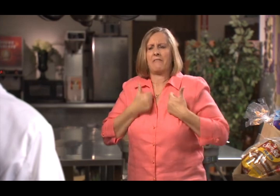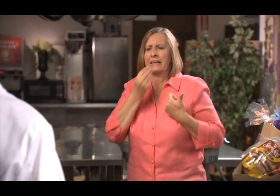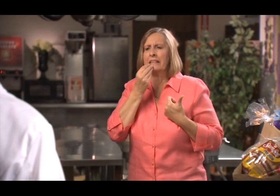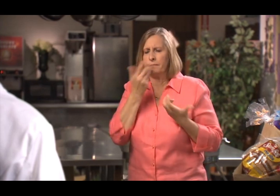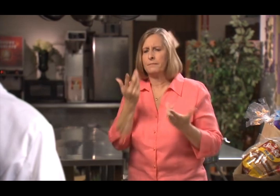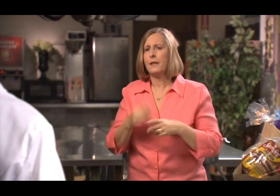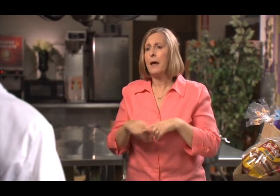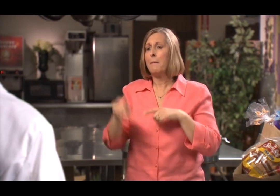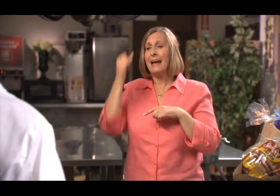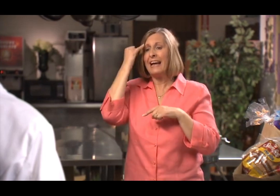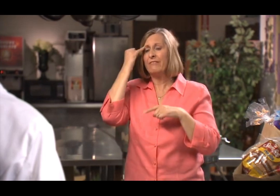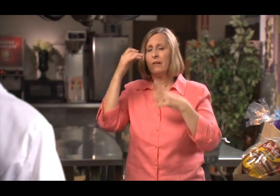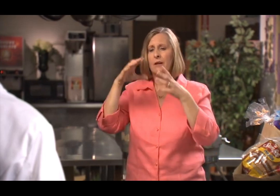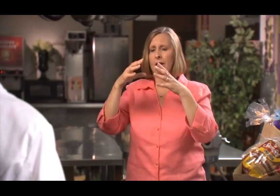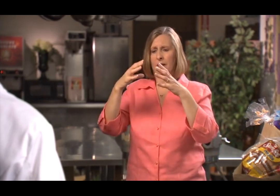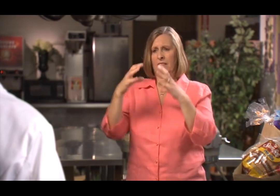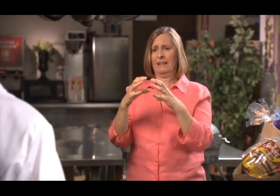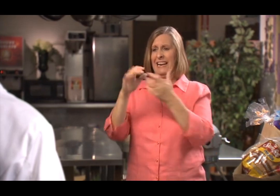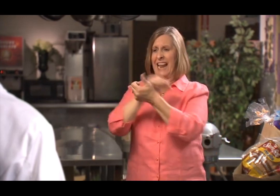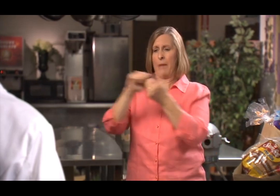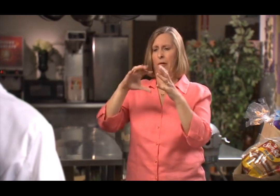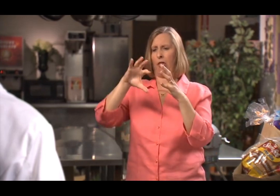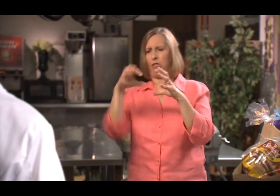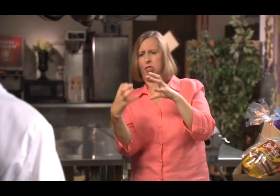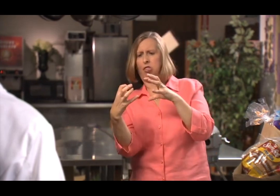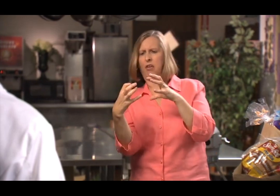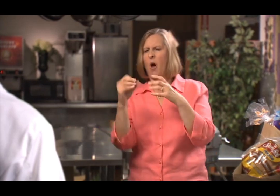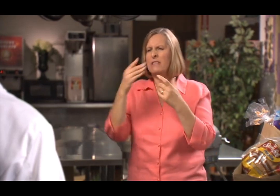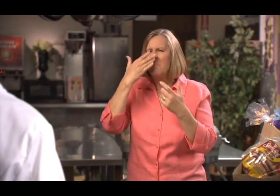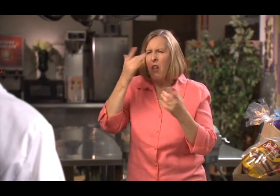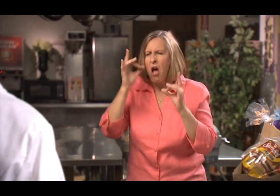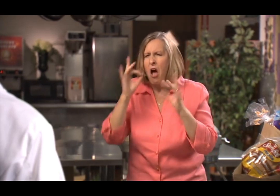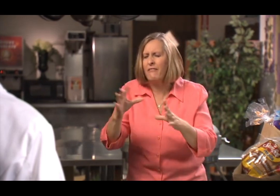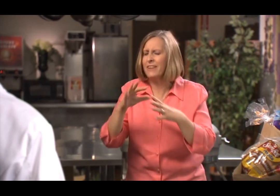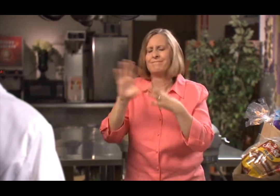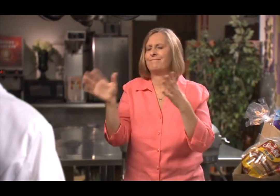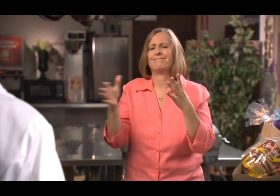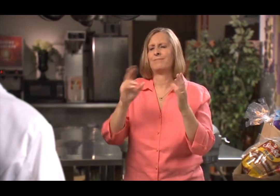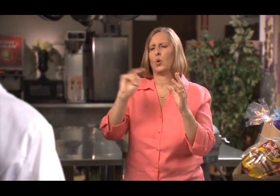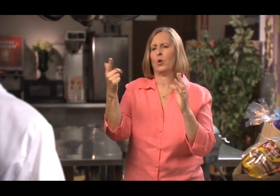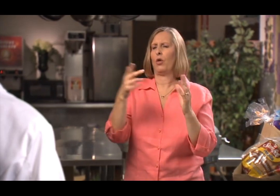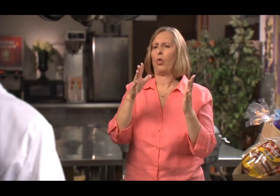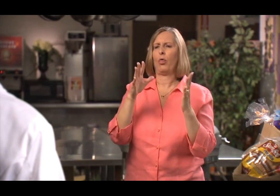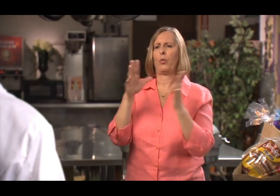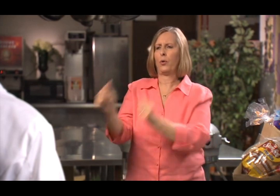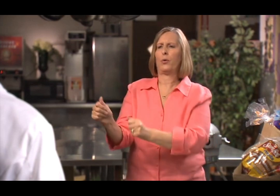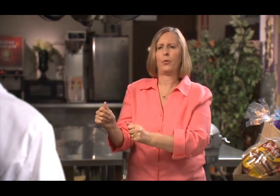rest is still edible. However, if it is badly damaged or smells spoiled, throw it away.